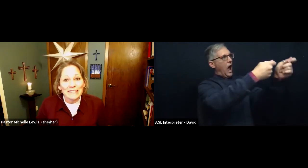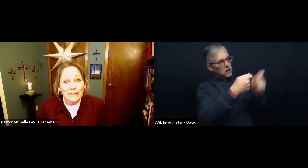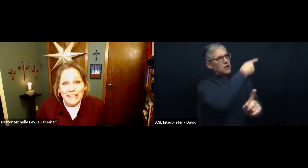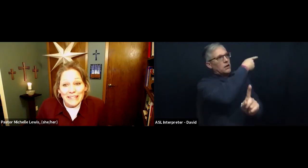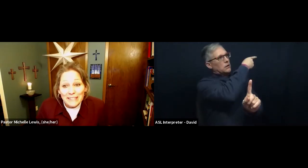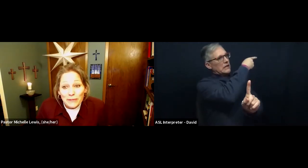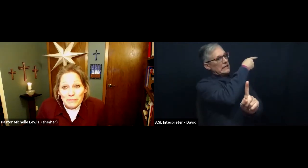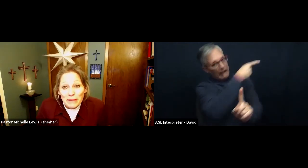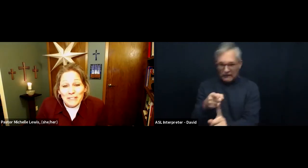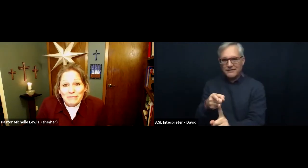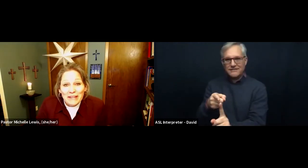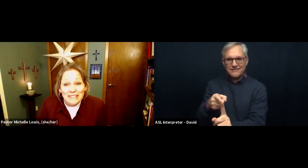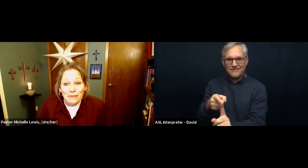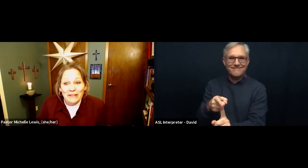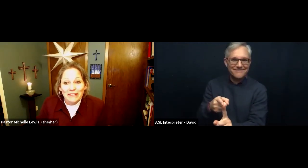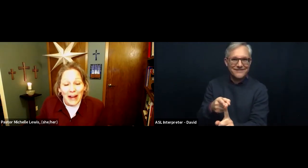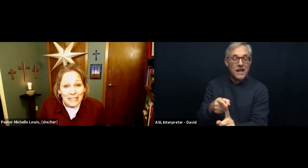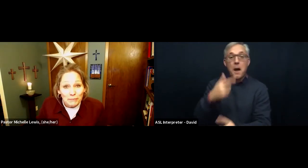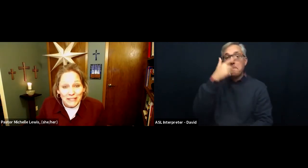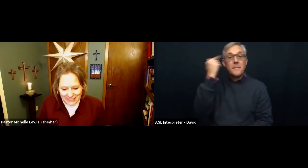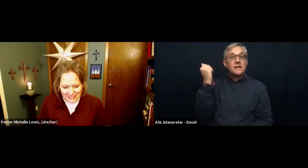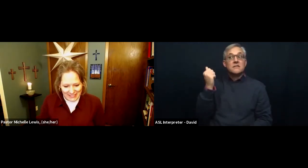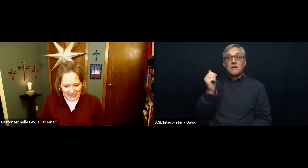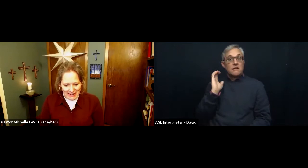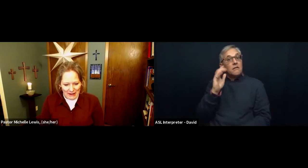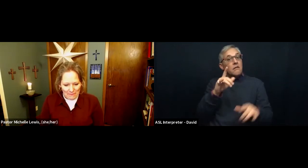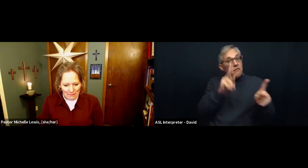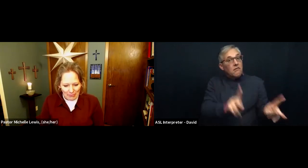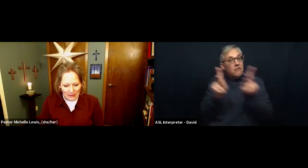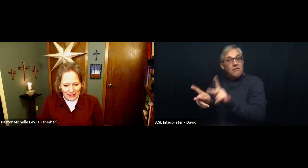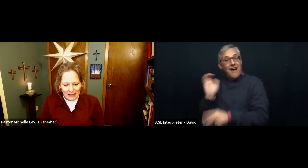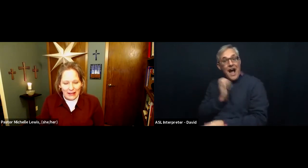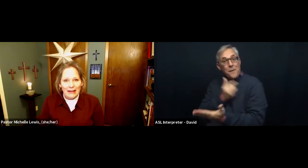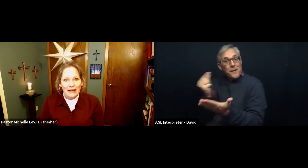Because really, that's where baptism ends up in the gospel lesson today.